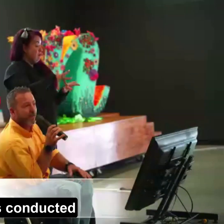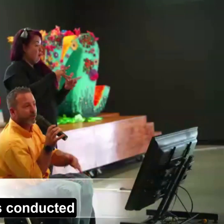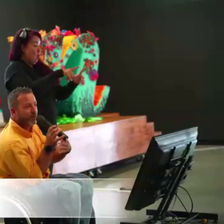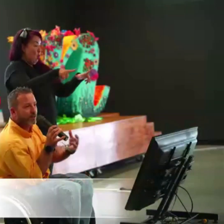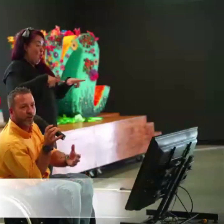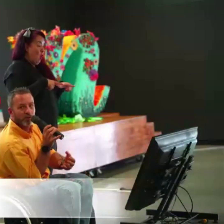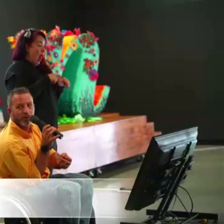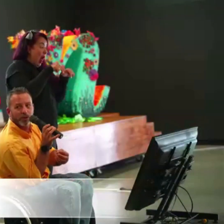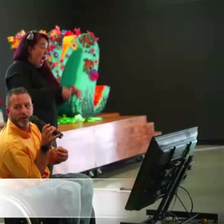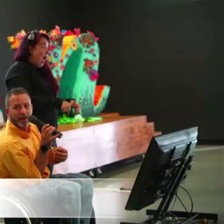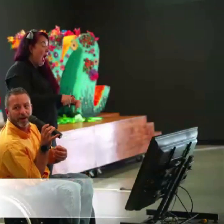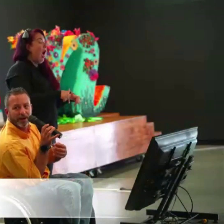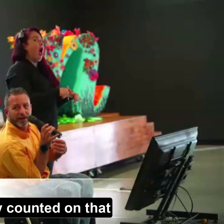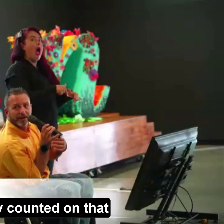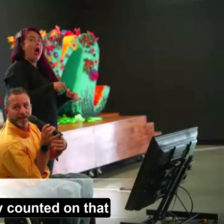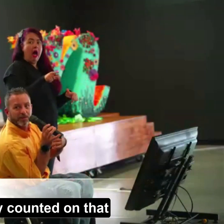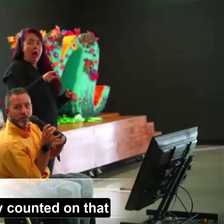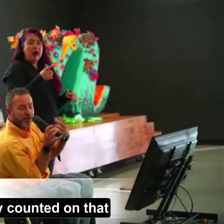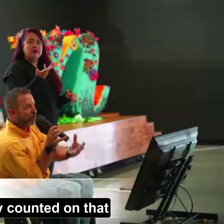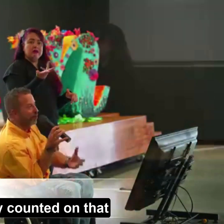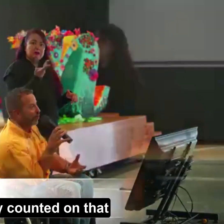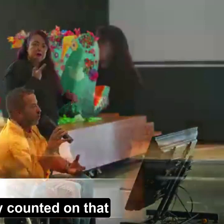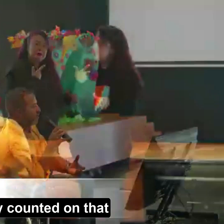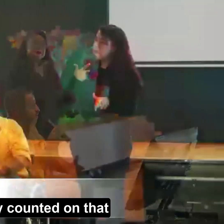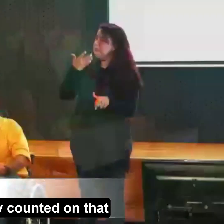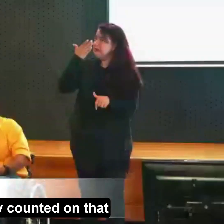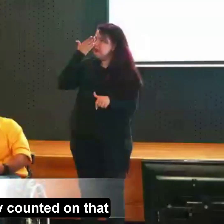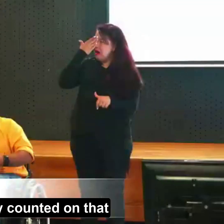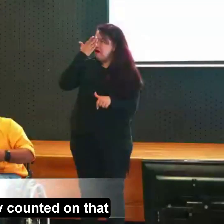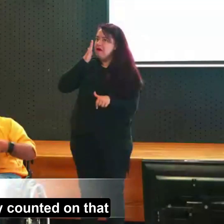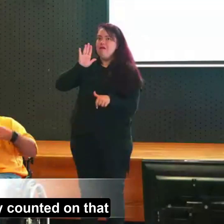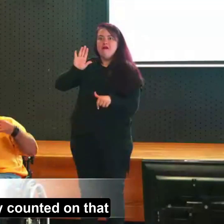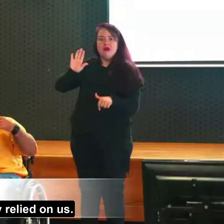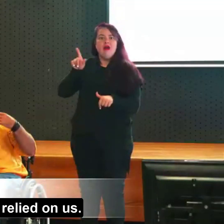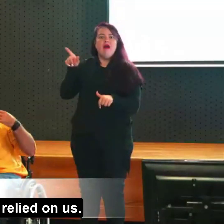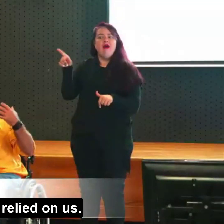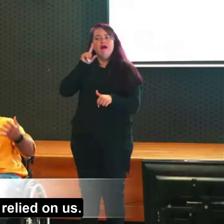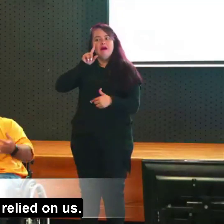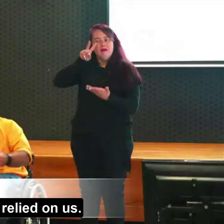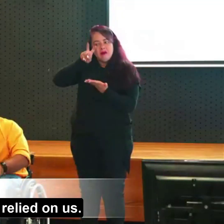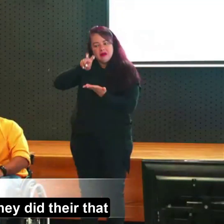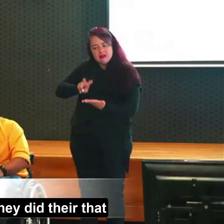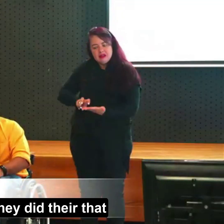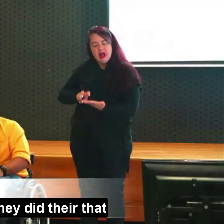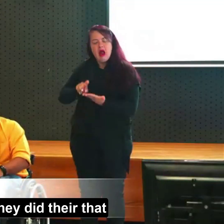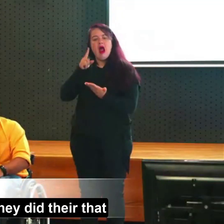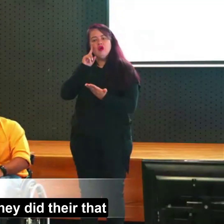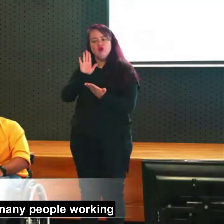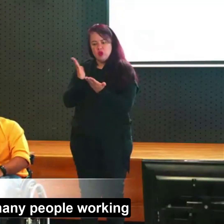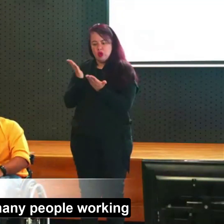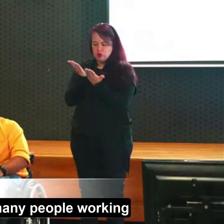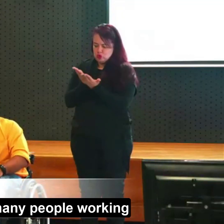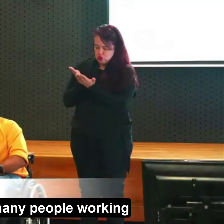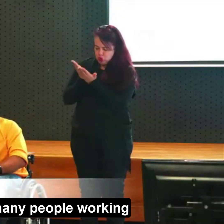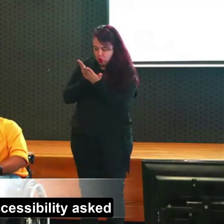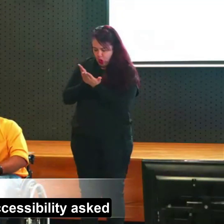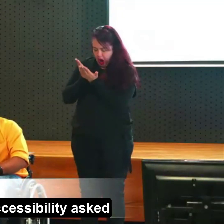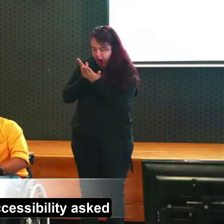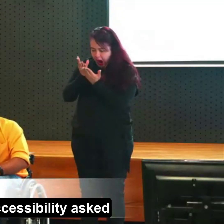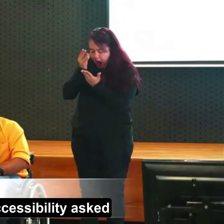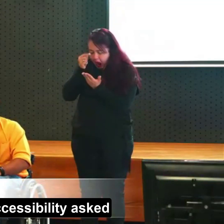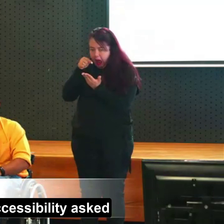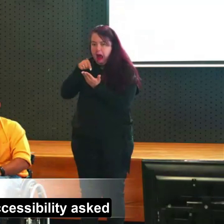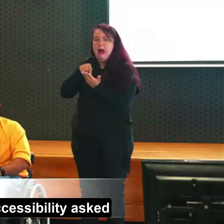study was conducted, that they counted on us, they relied on us, there's so many people working